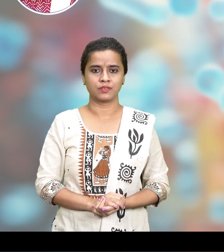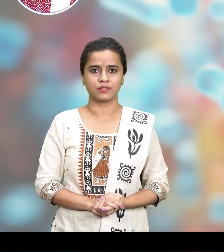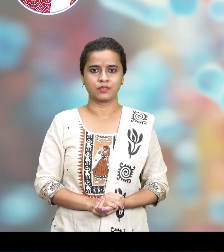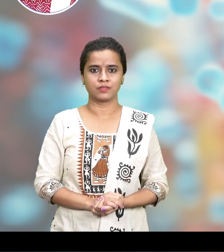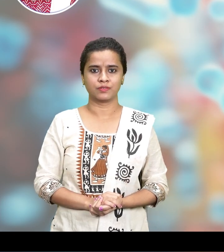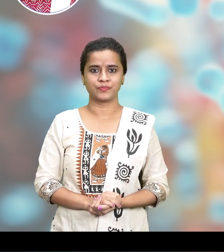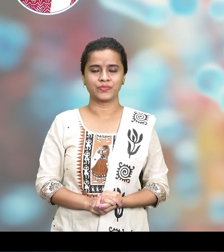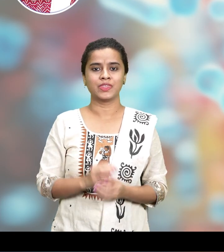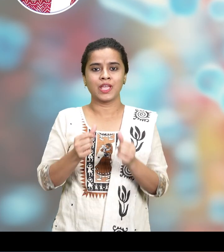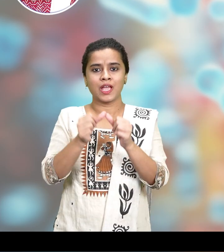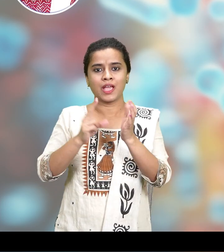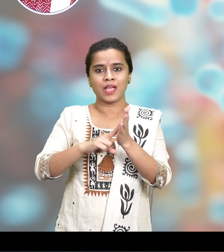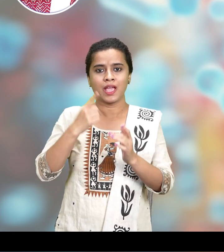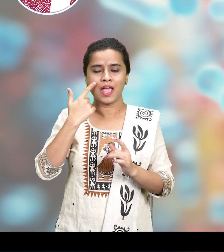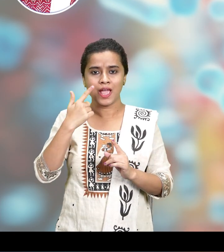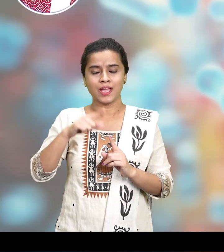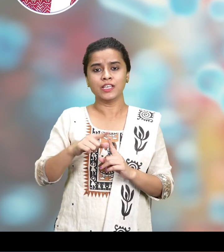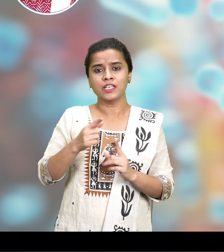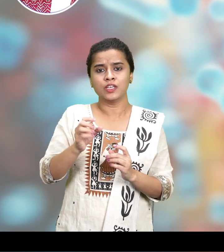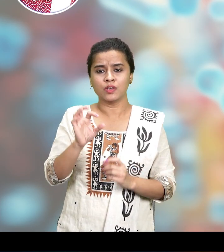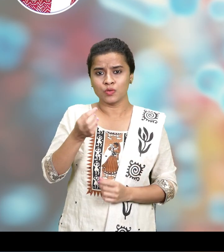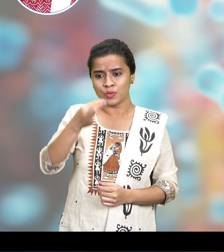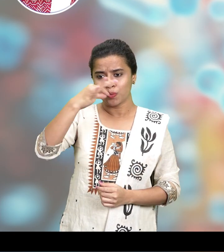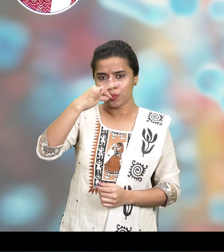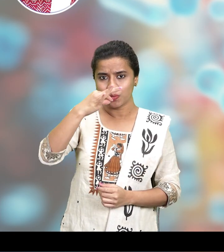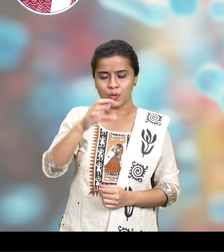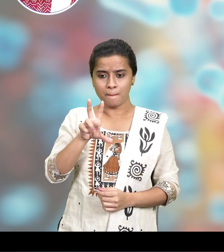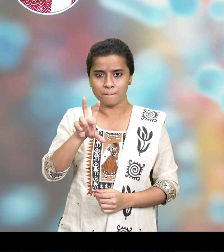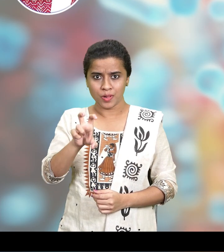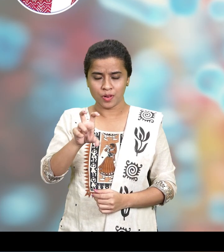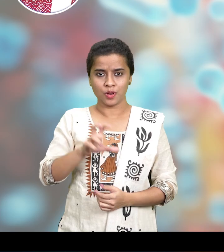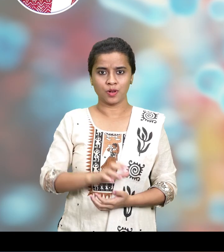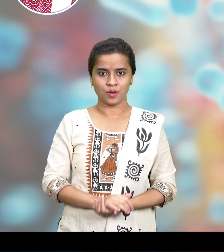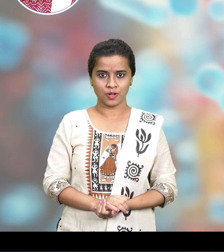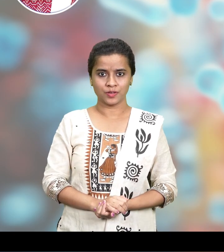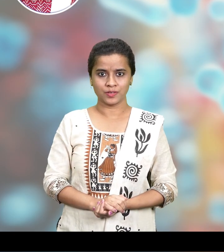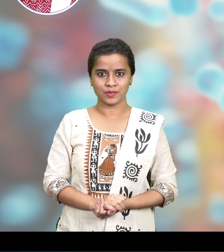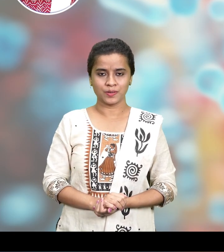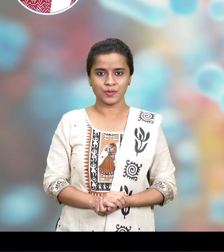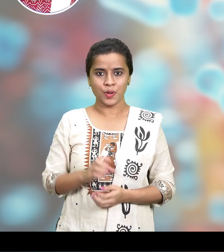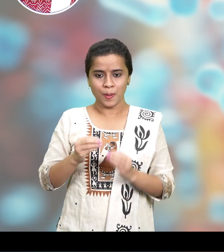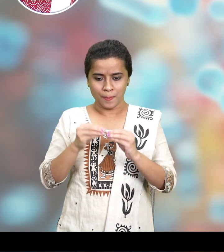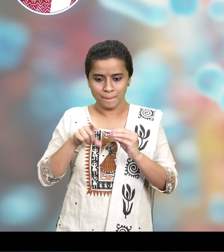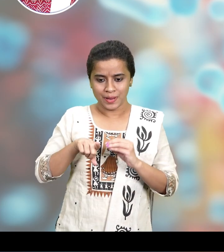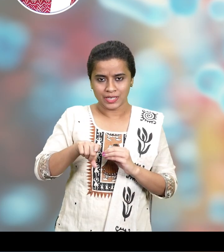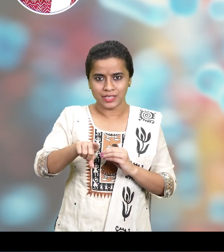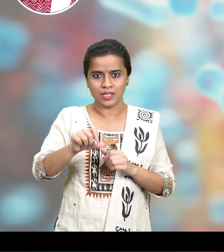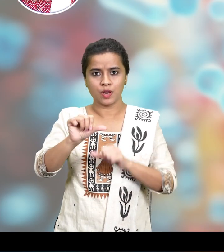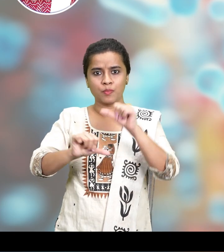The antibiotic penicillin blocks the bacterial